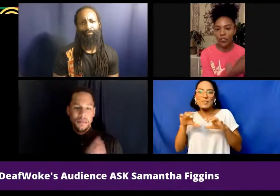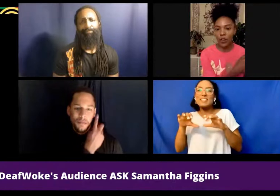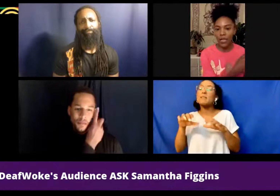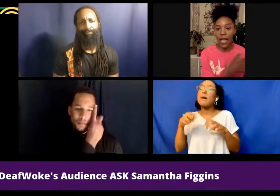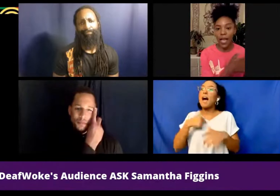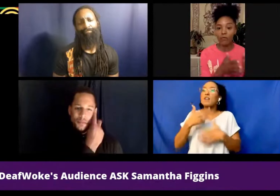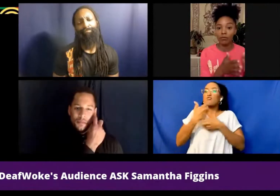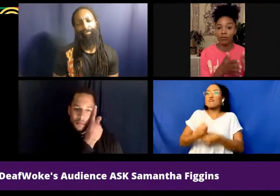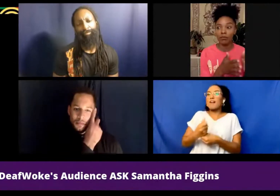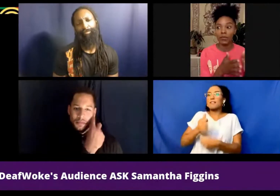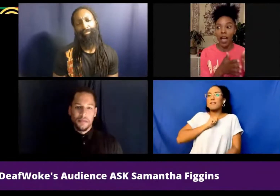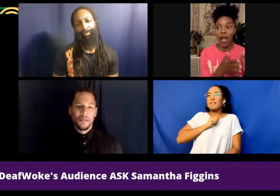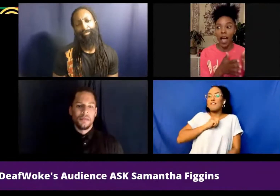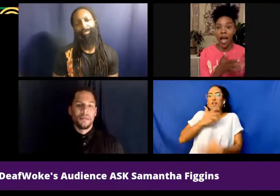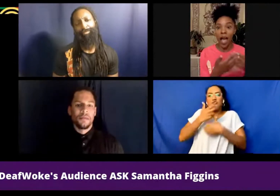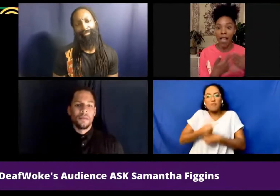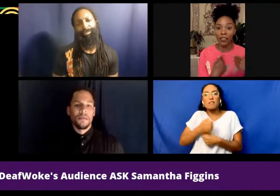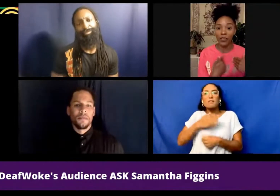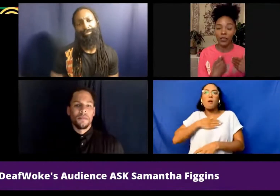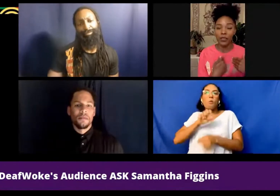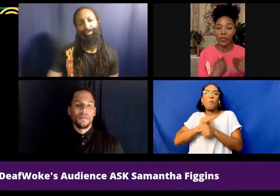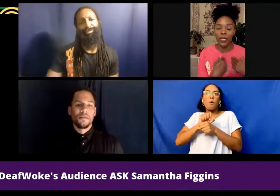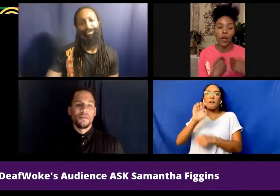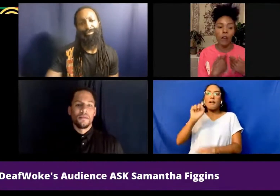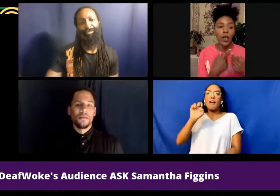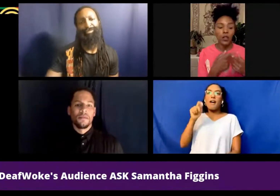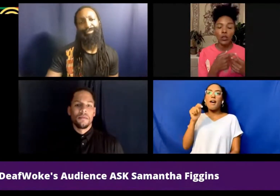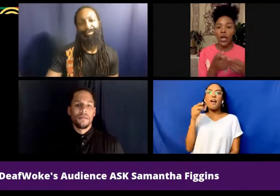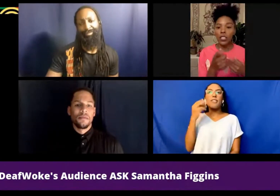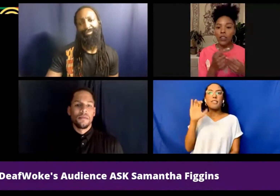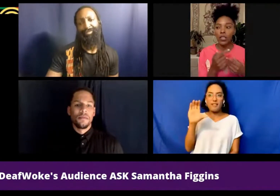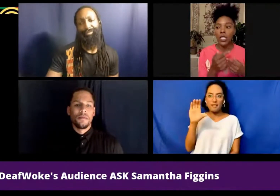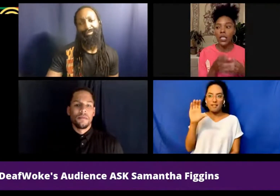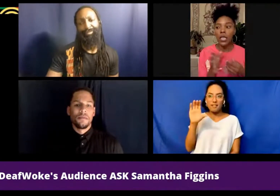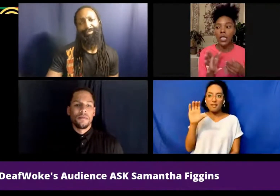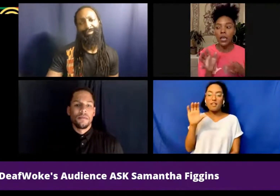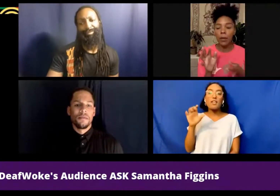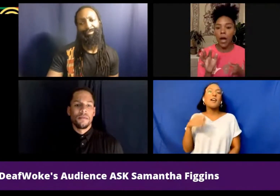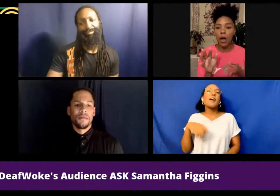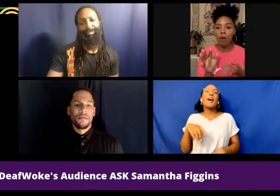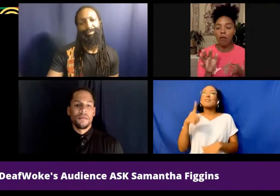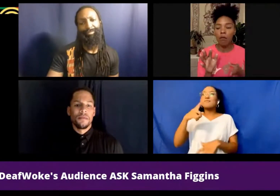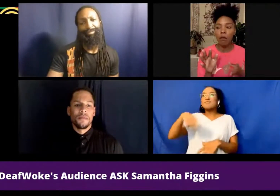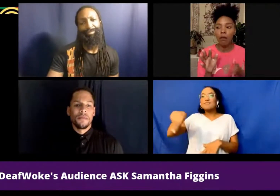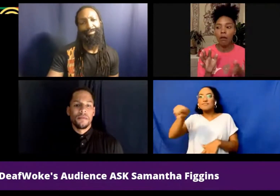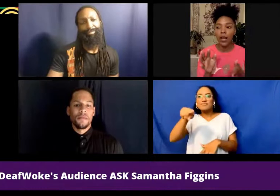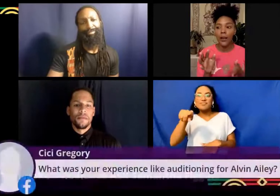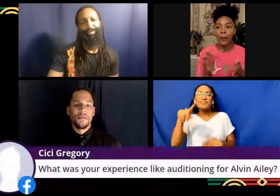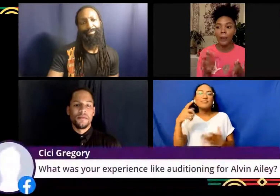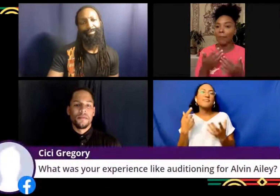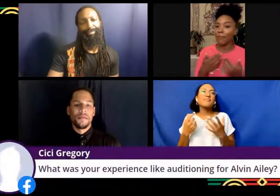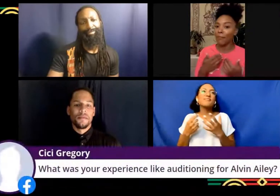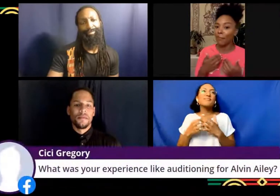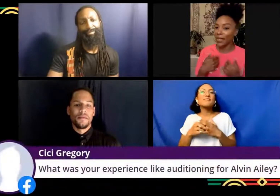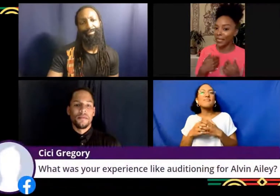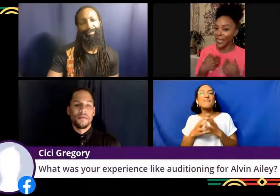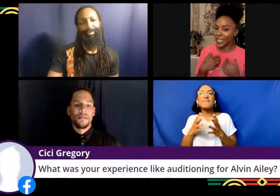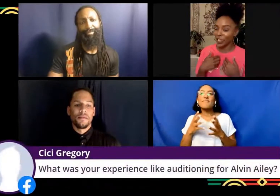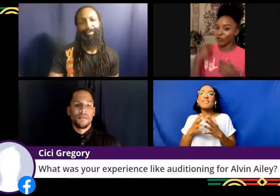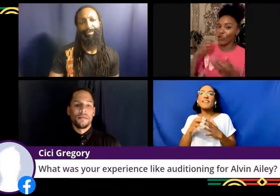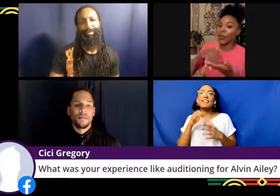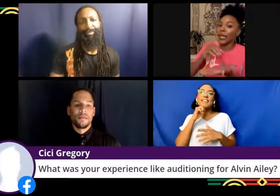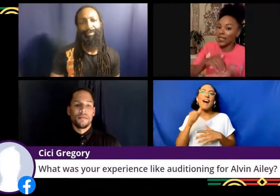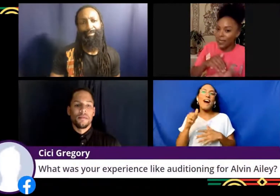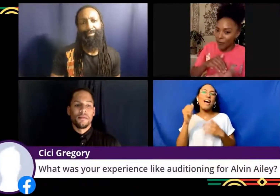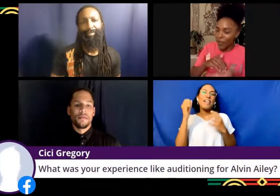ethic. I have trust. I have to do this for myself. You guys aren't really thinking about me